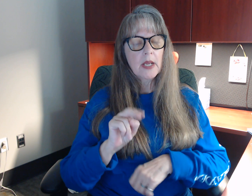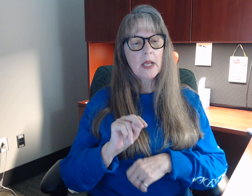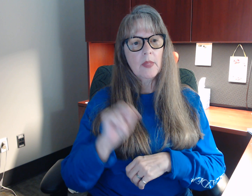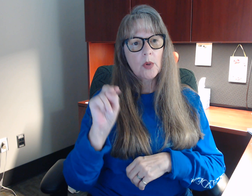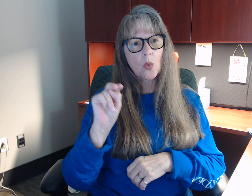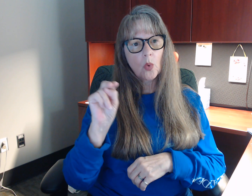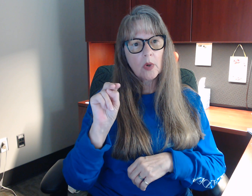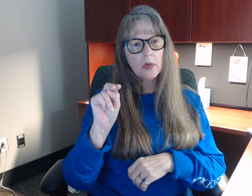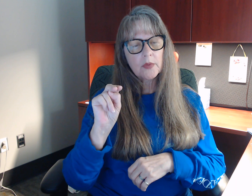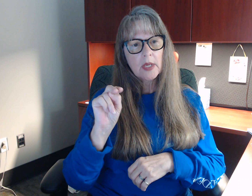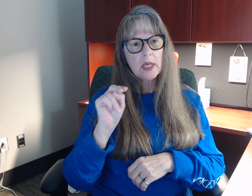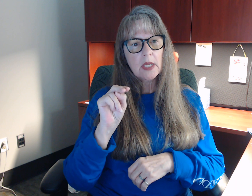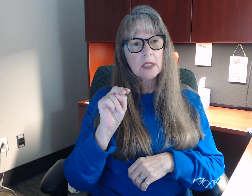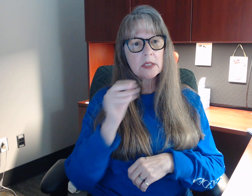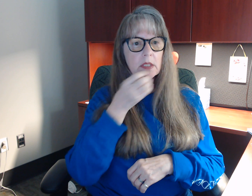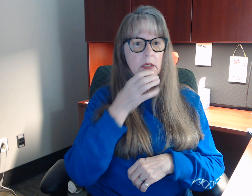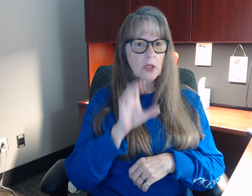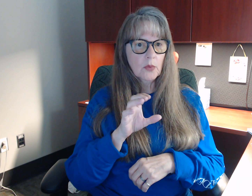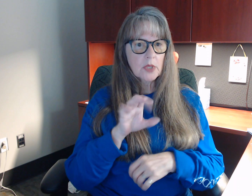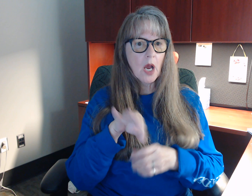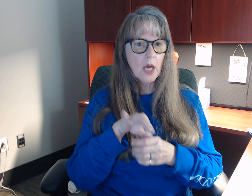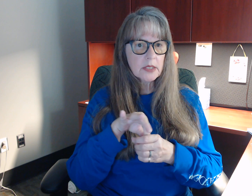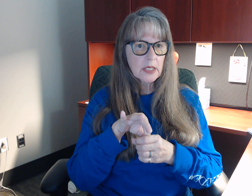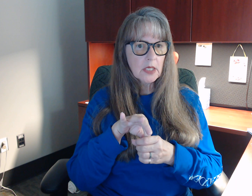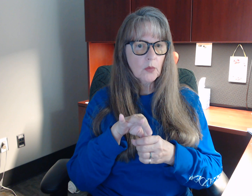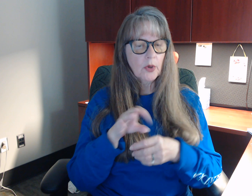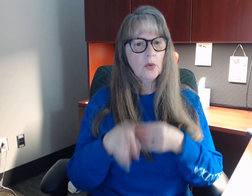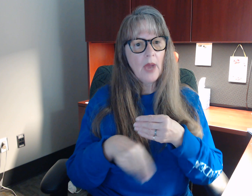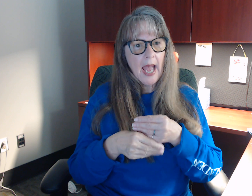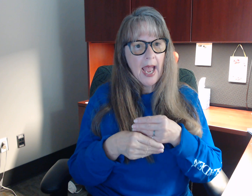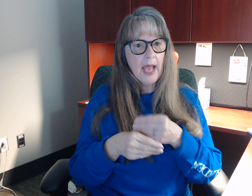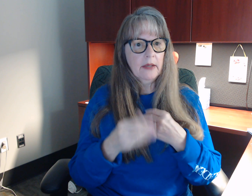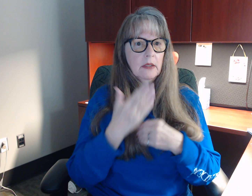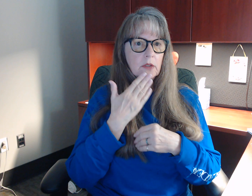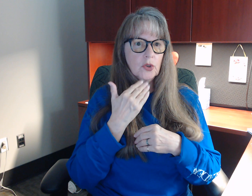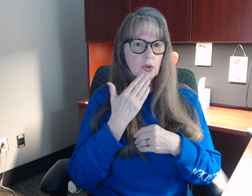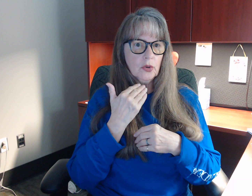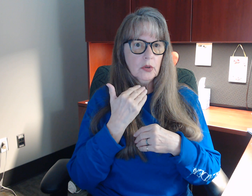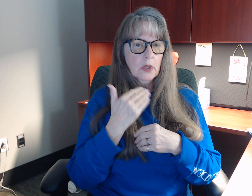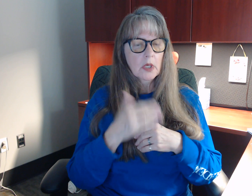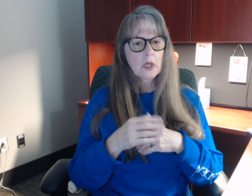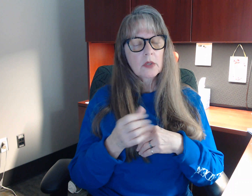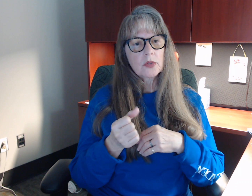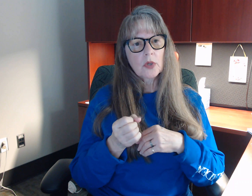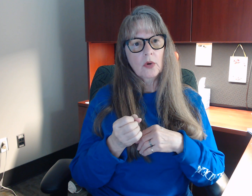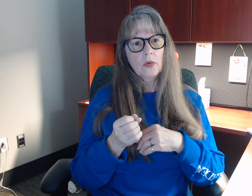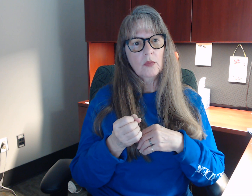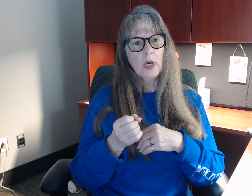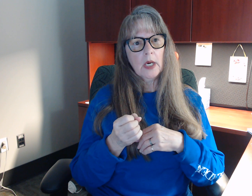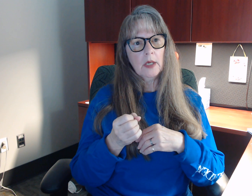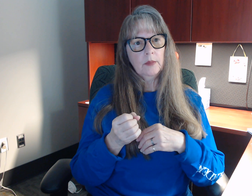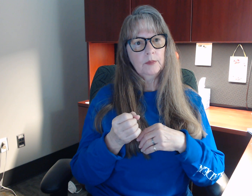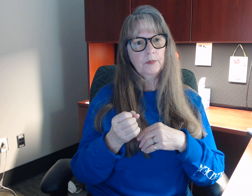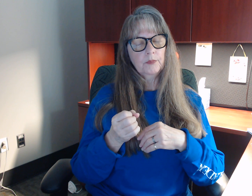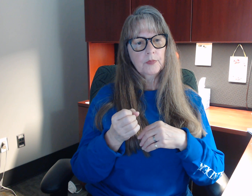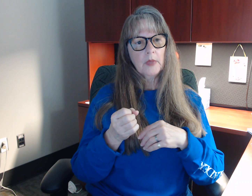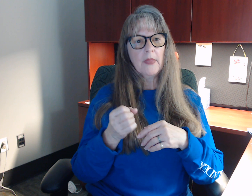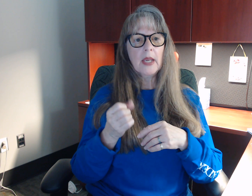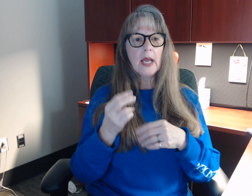the North, it's hot tea where you add the sugar. So and then I noticed